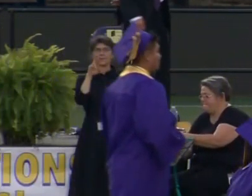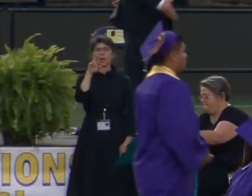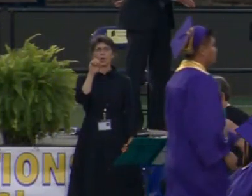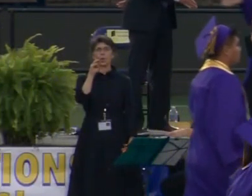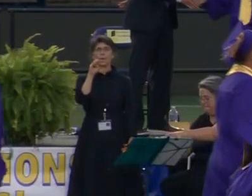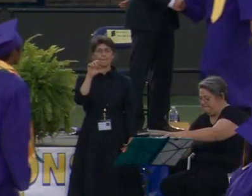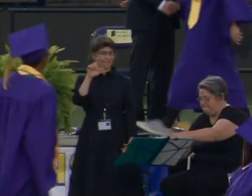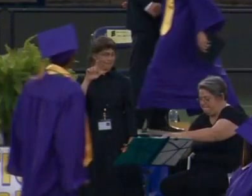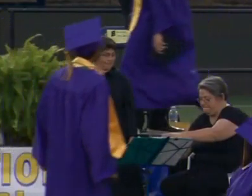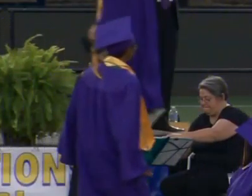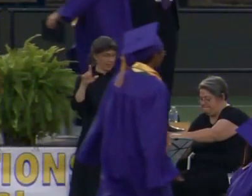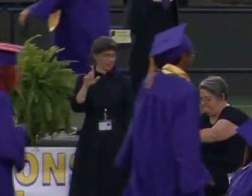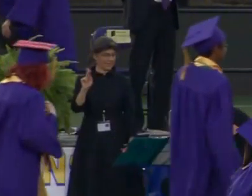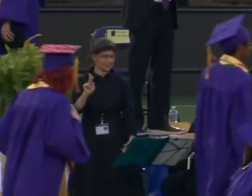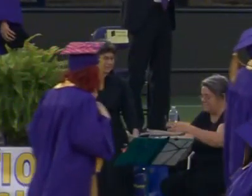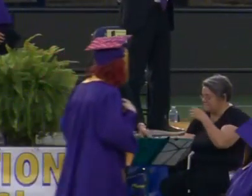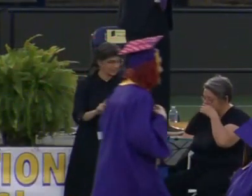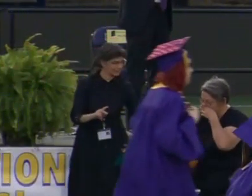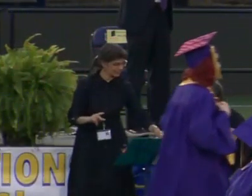Ramel Kingsley.